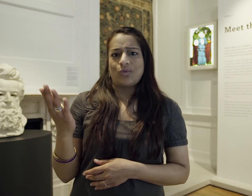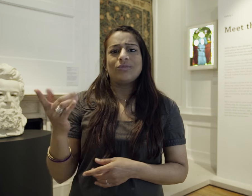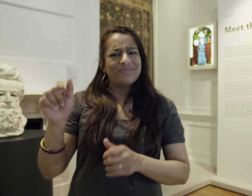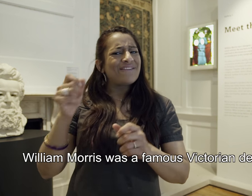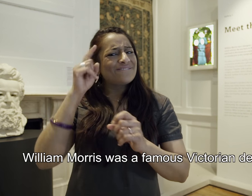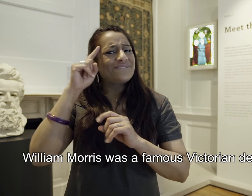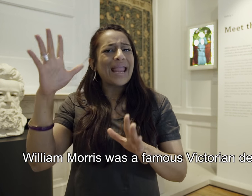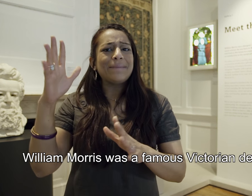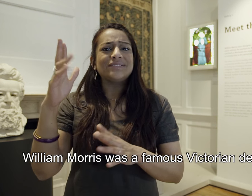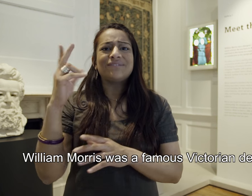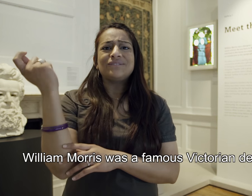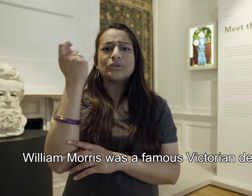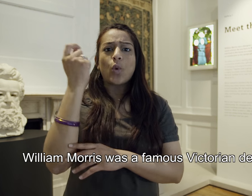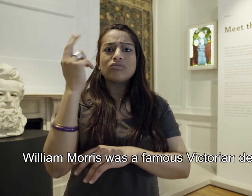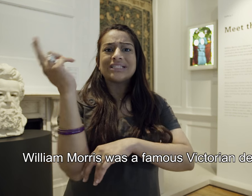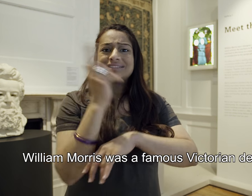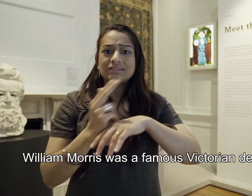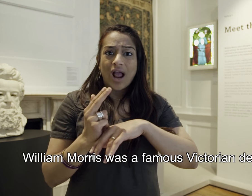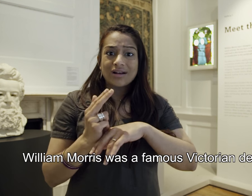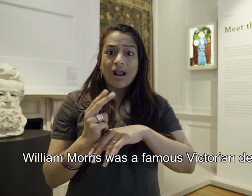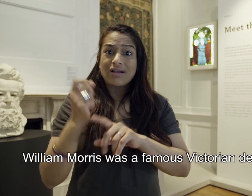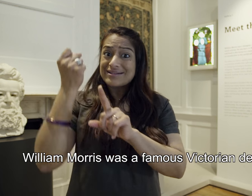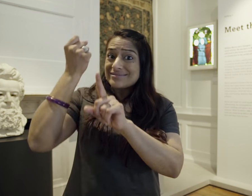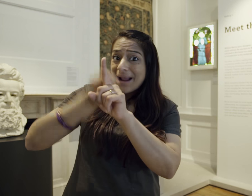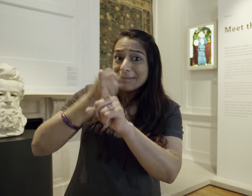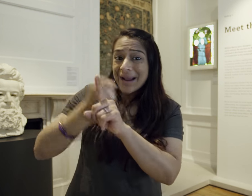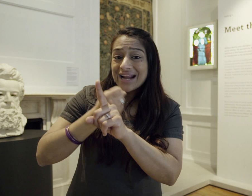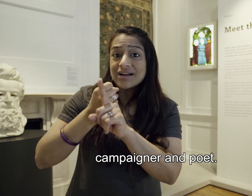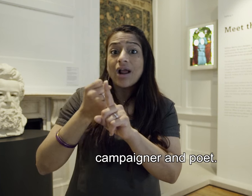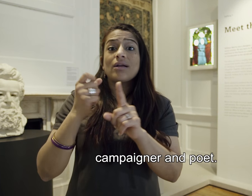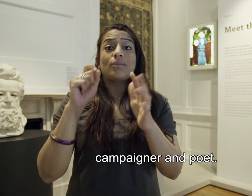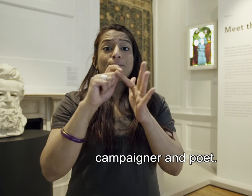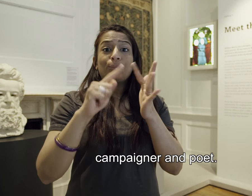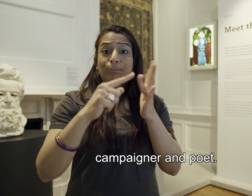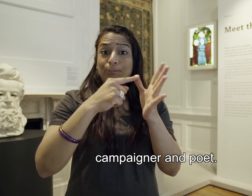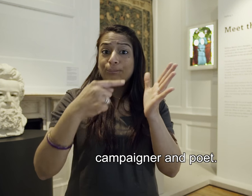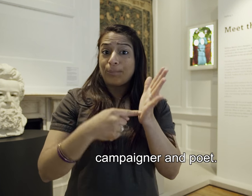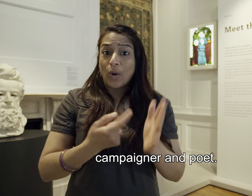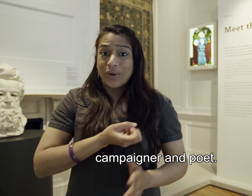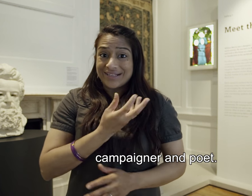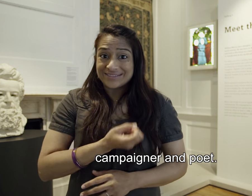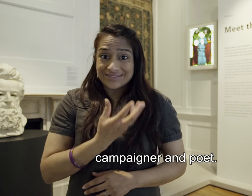William Morris was a famous Victorian designer campaigner and poet